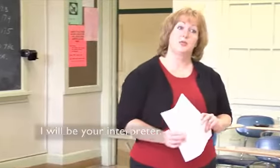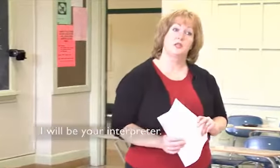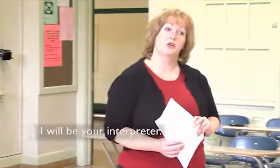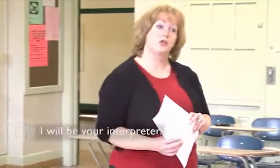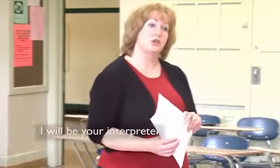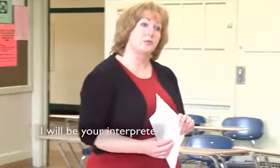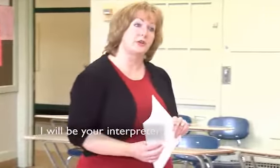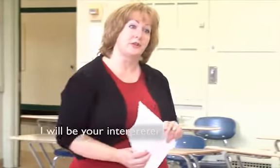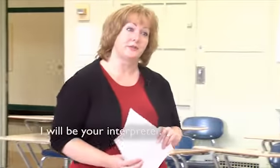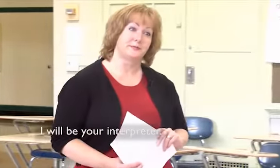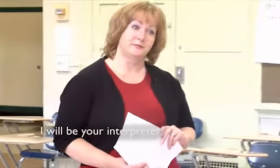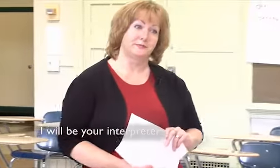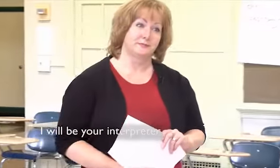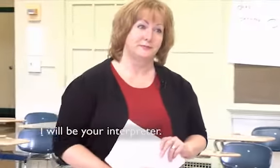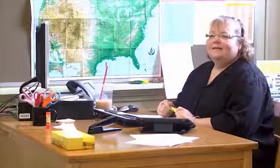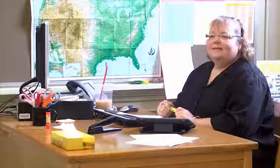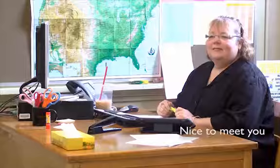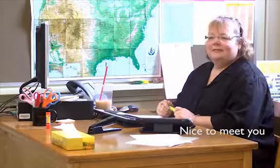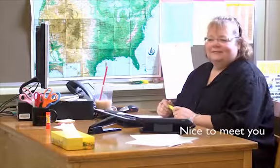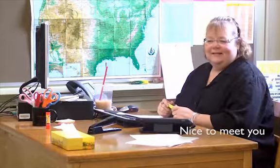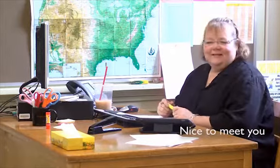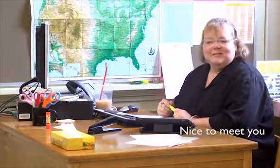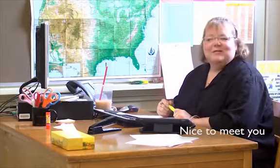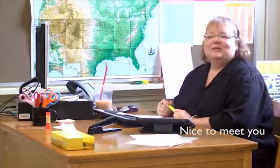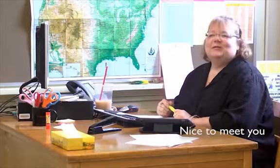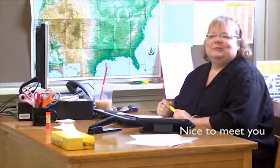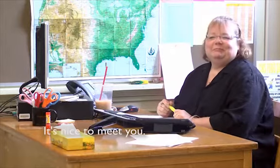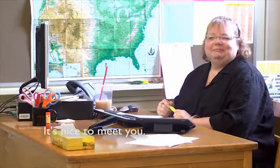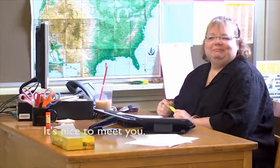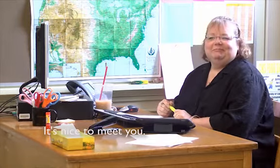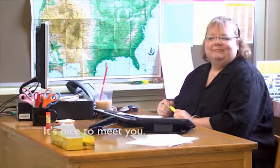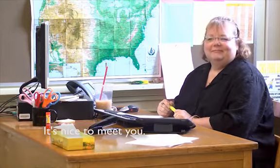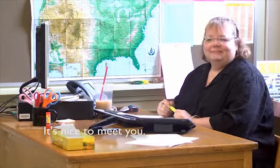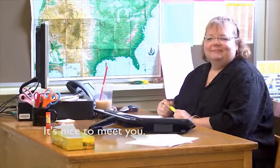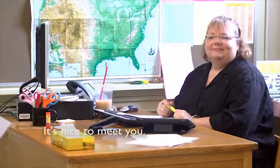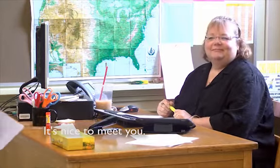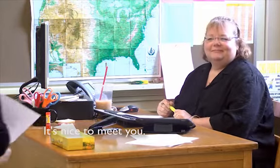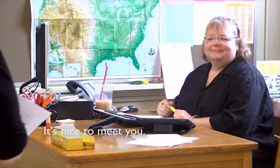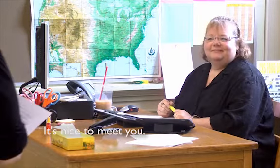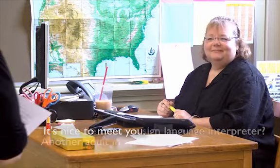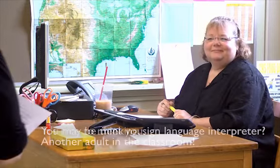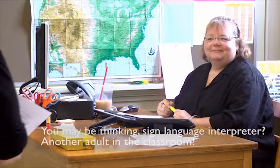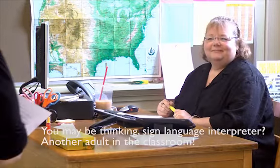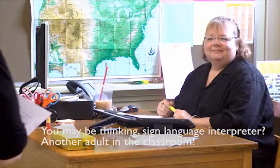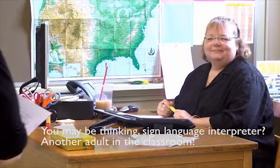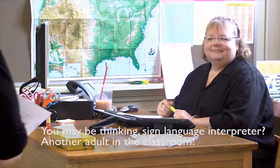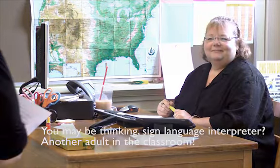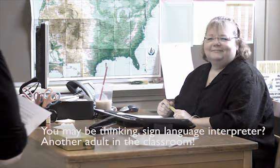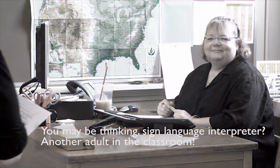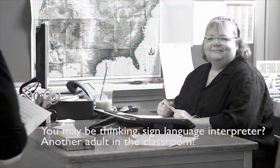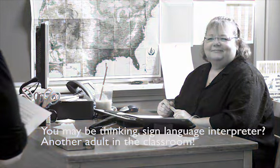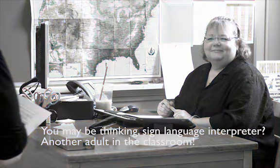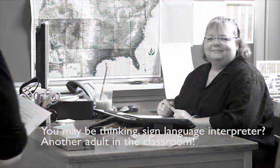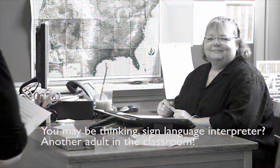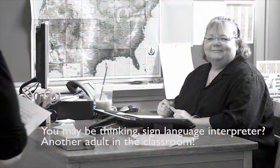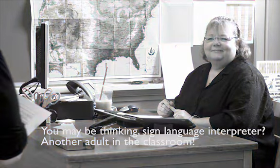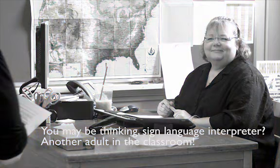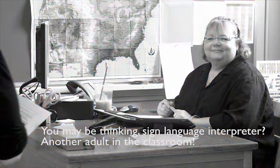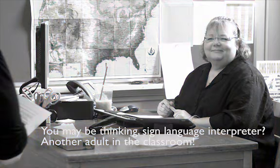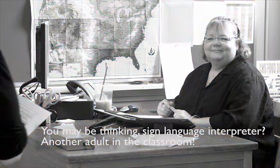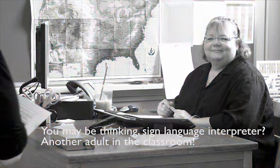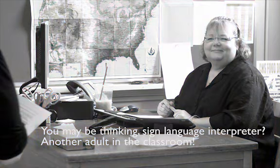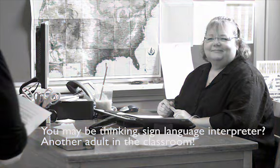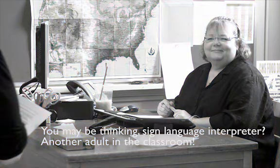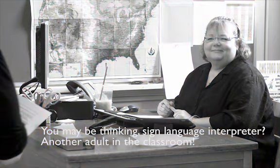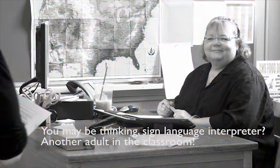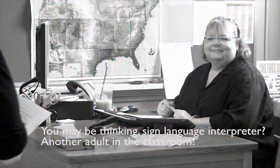and I will be your interpreter. Well, nice to meet you. It's nice to meet you. You may be thinking, sign